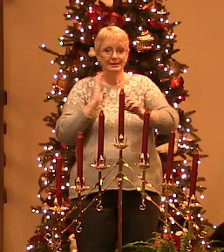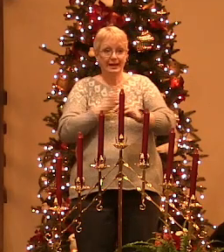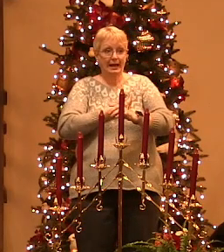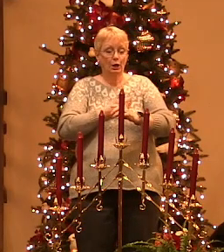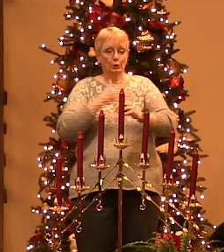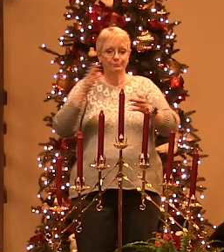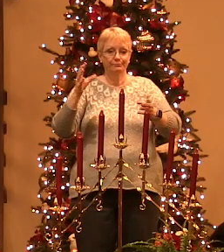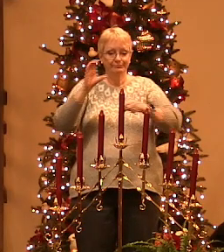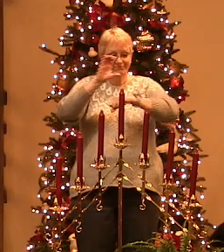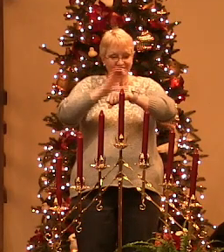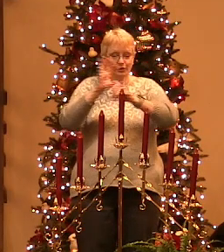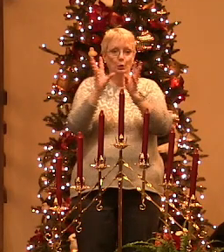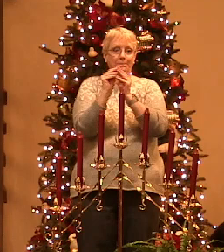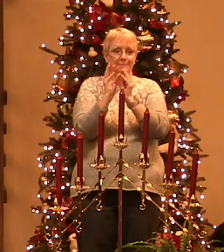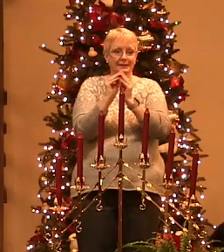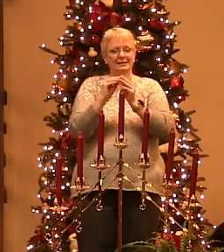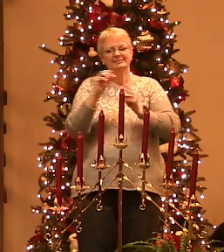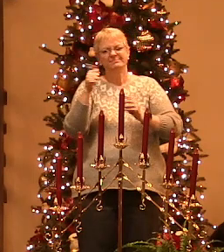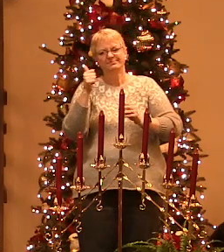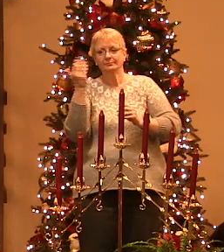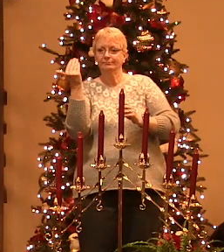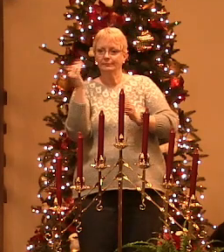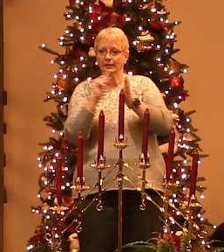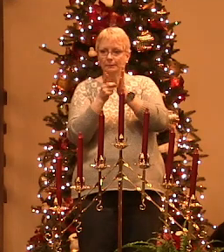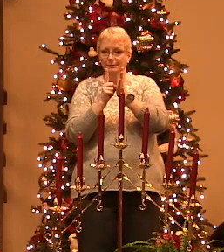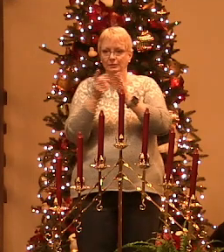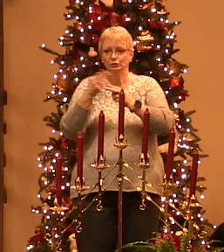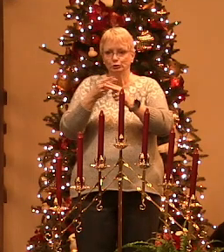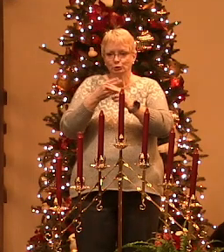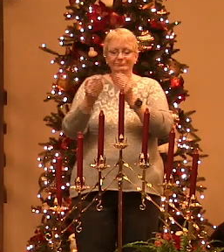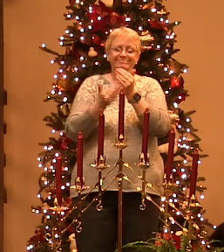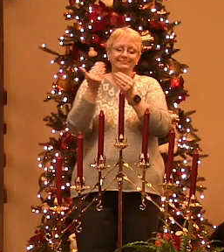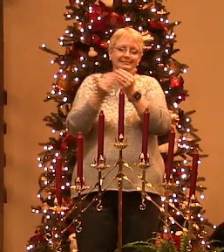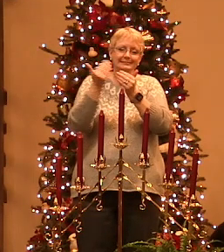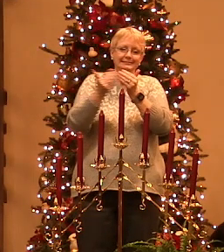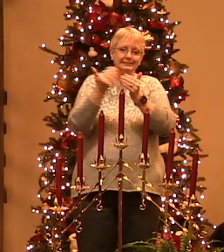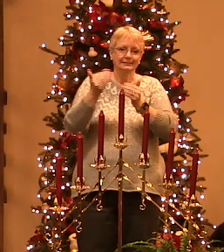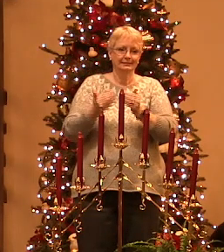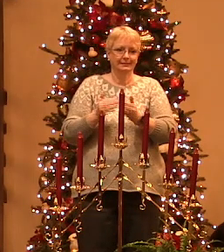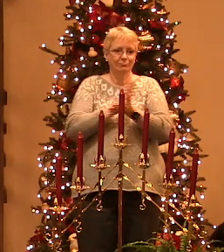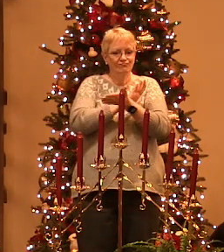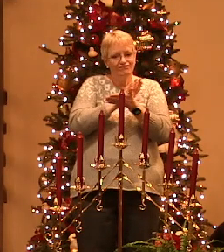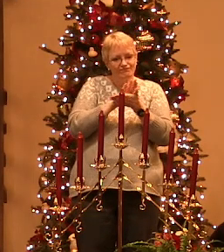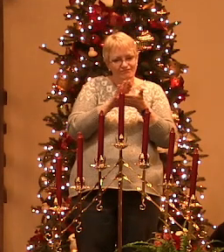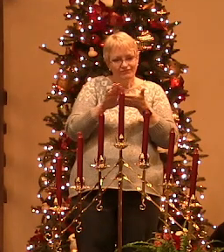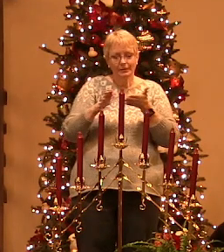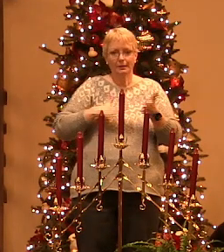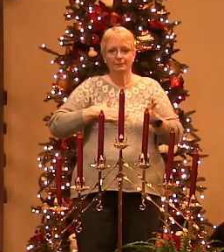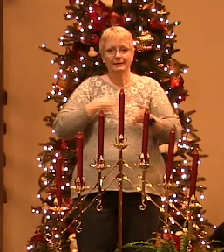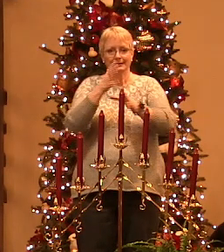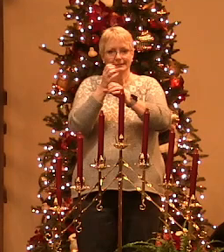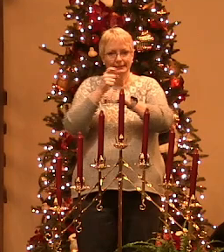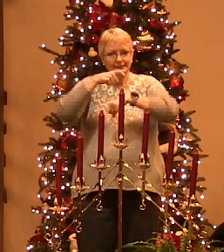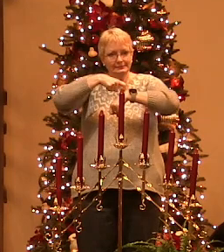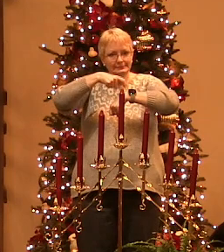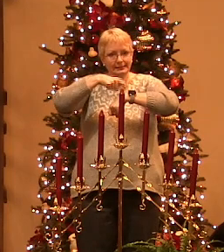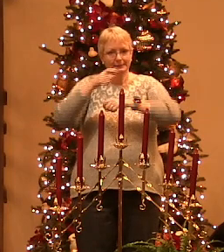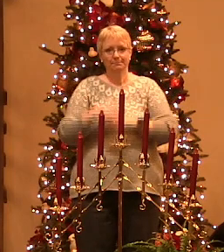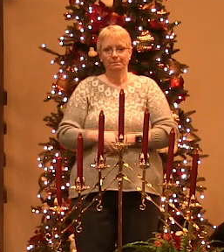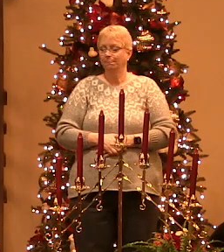meetings are only about 10 to 15 minutes. They're very short, they're very simple, and they're very fun. So please stay for that if you